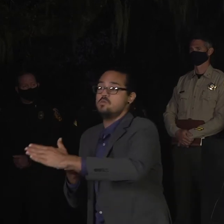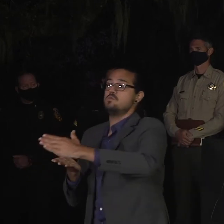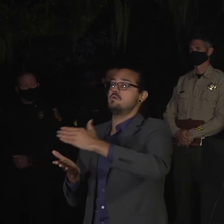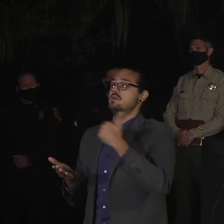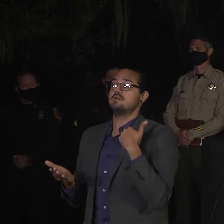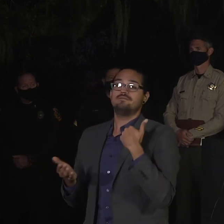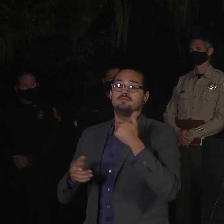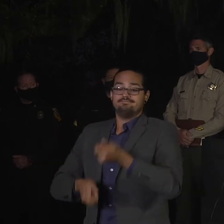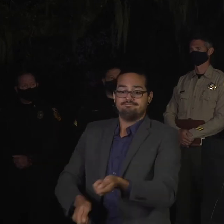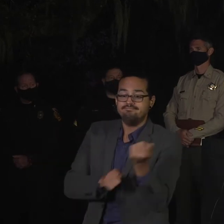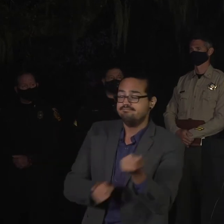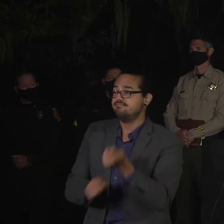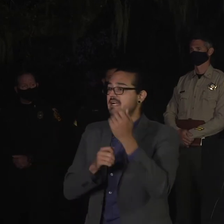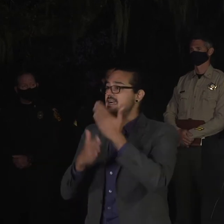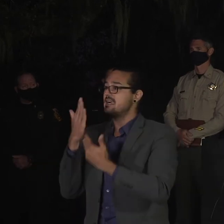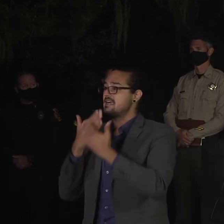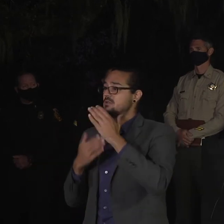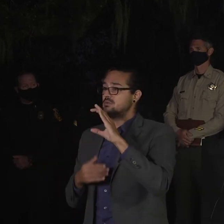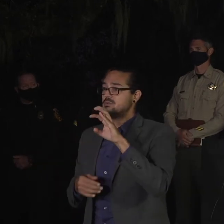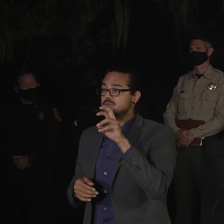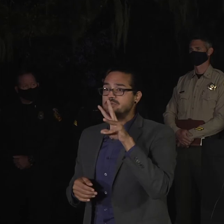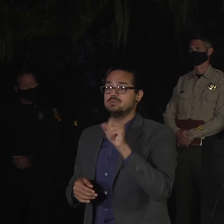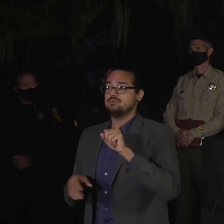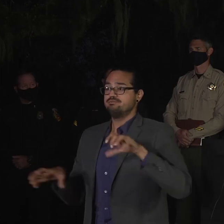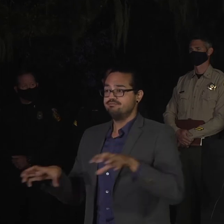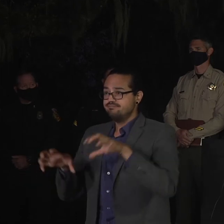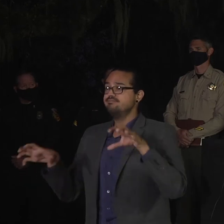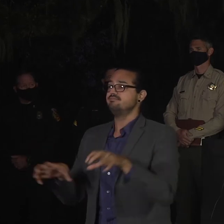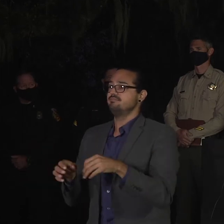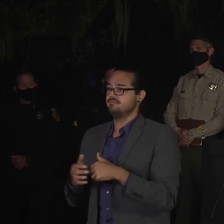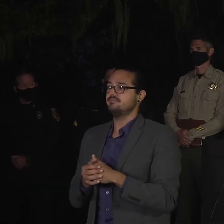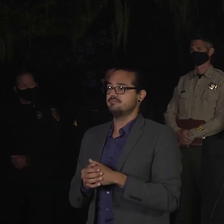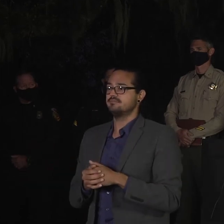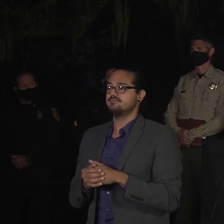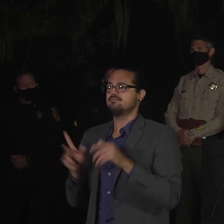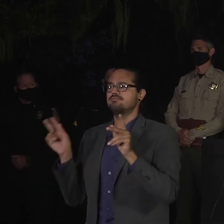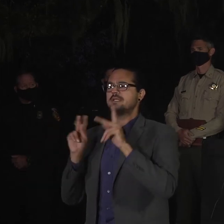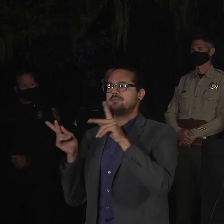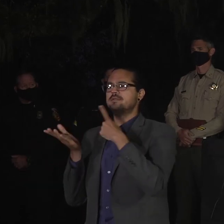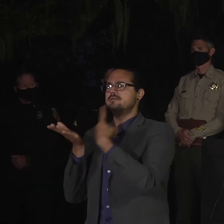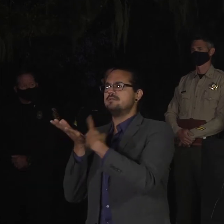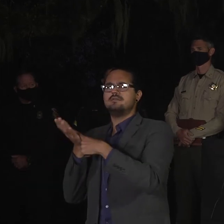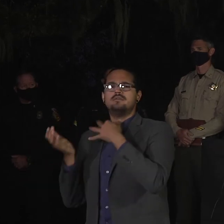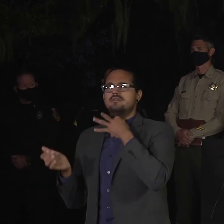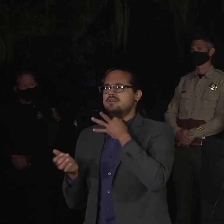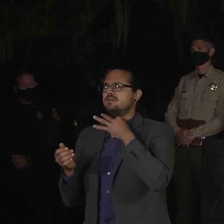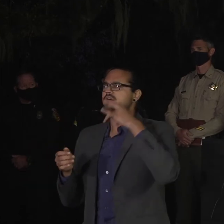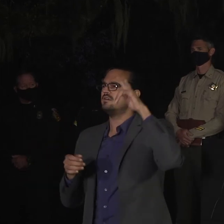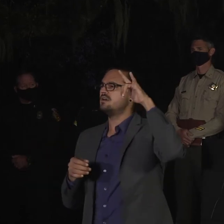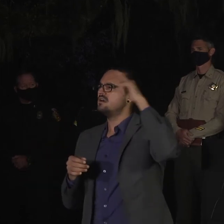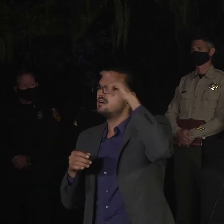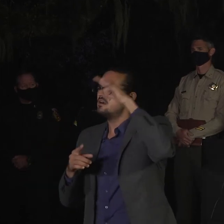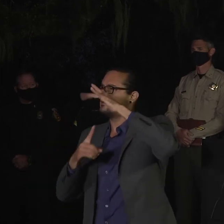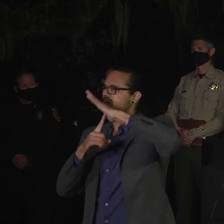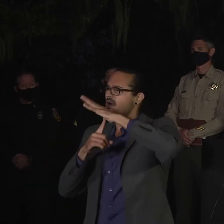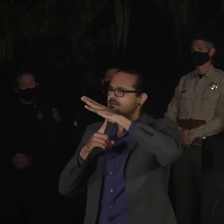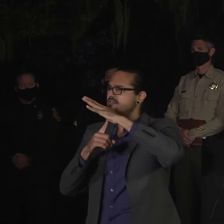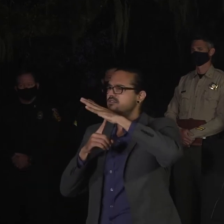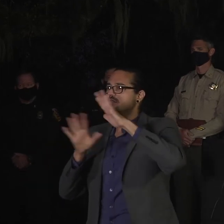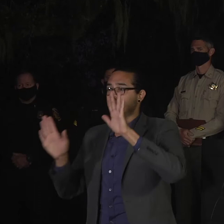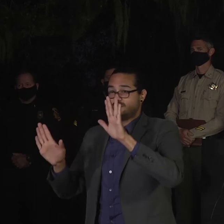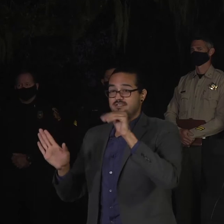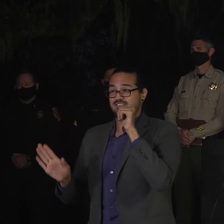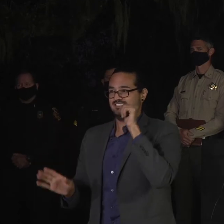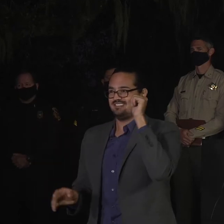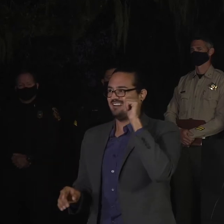very important, the question that's been asked time and again is about our air program. And the air, that was the first time yesterday, and you probably all noticed it,